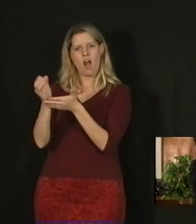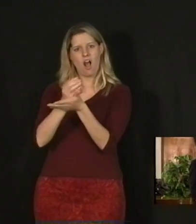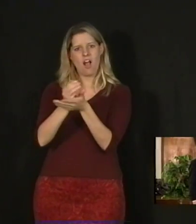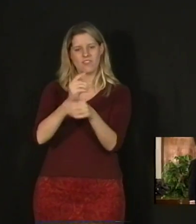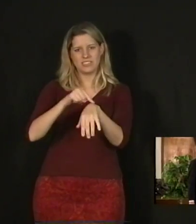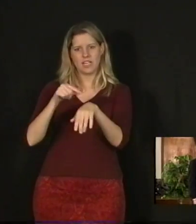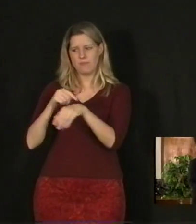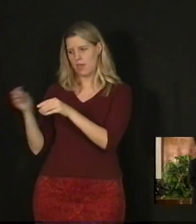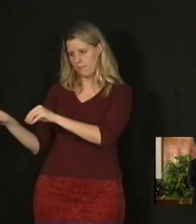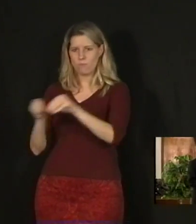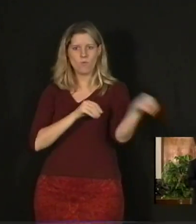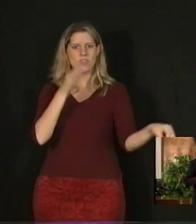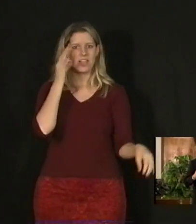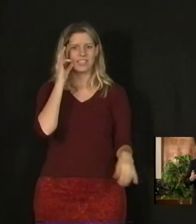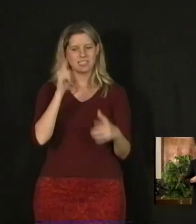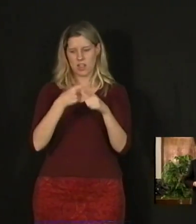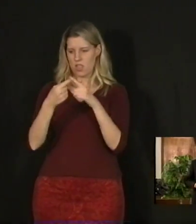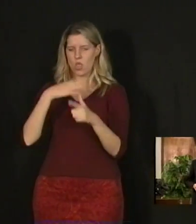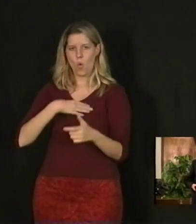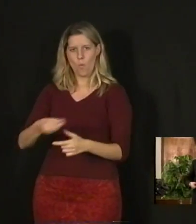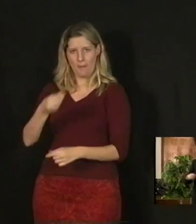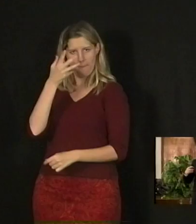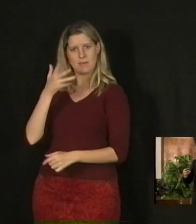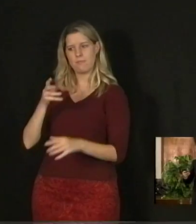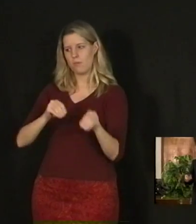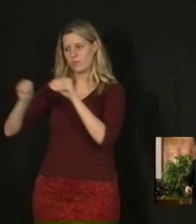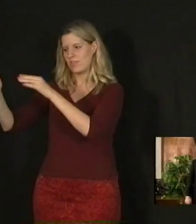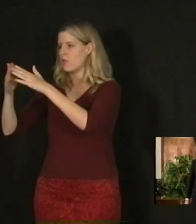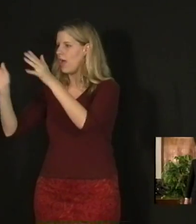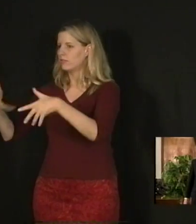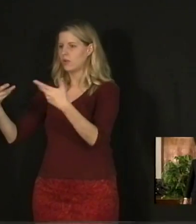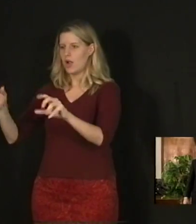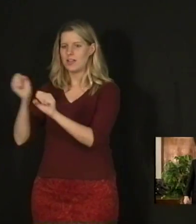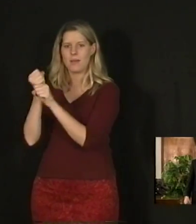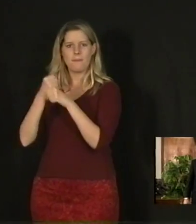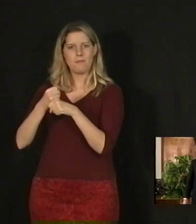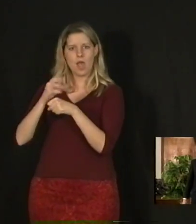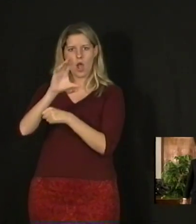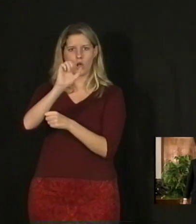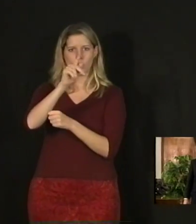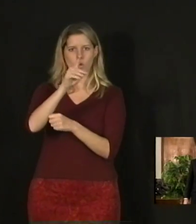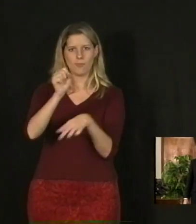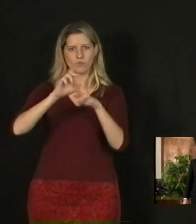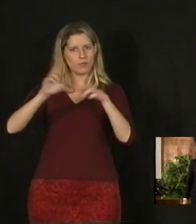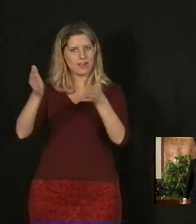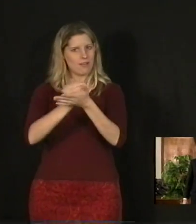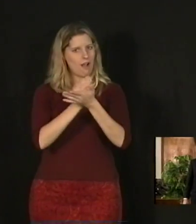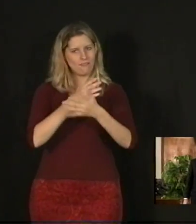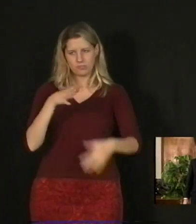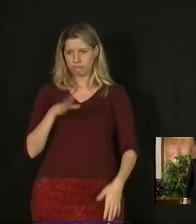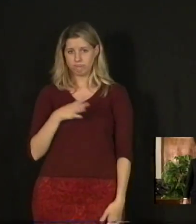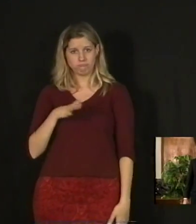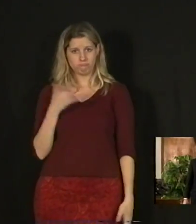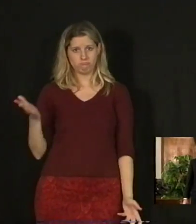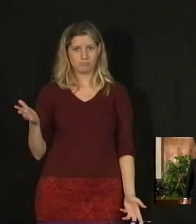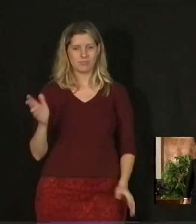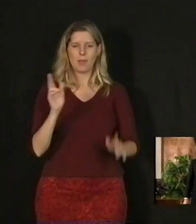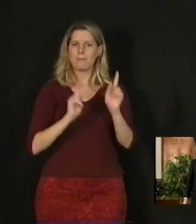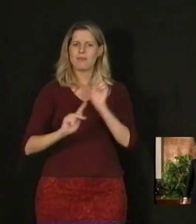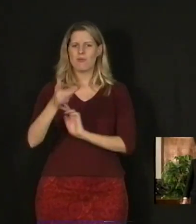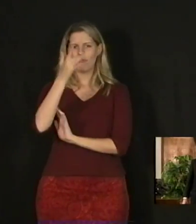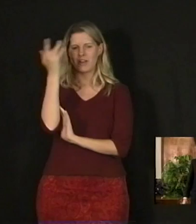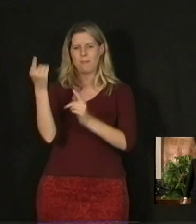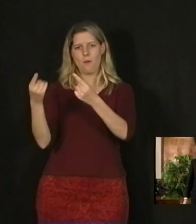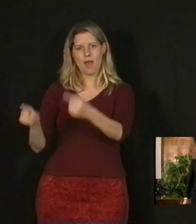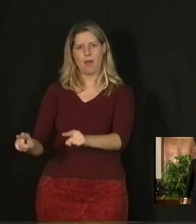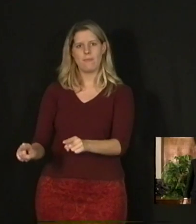out. And of course, the white people moved into their houses, already made, crops ready to harvest. Man, pretty nice. So people would forget